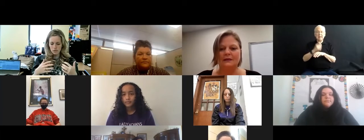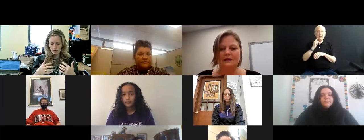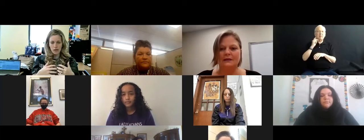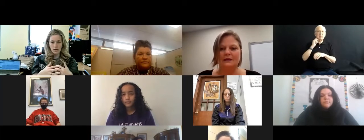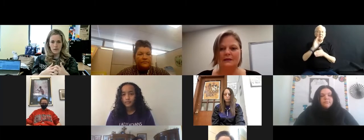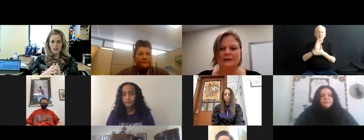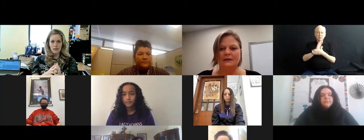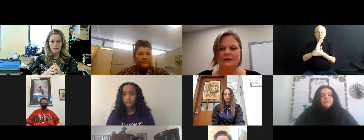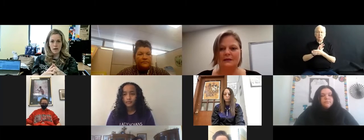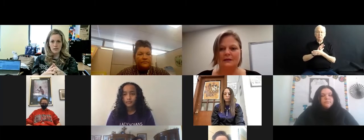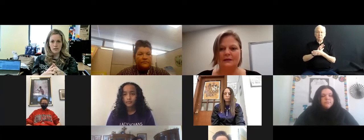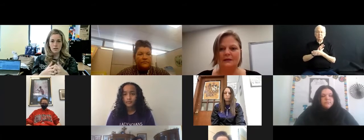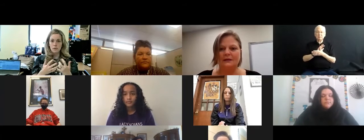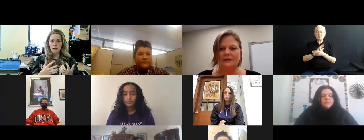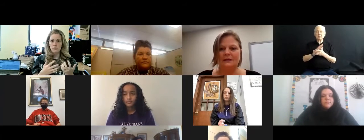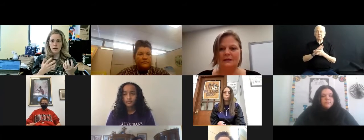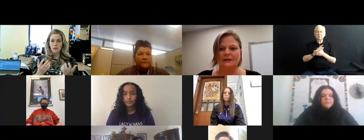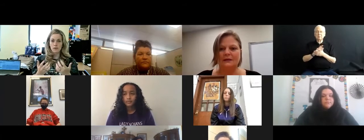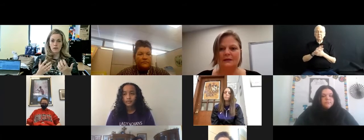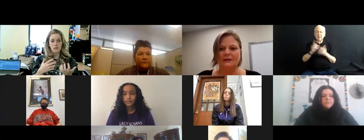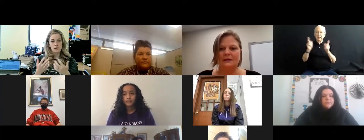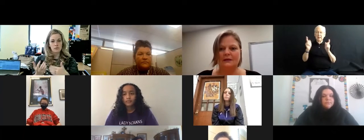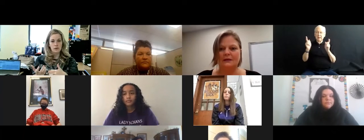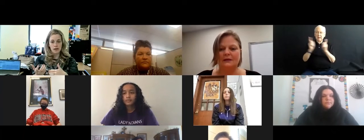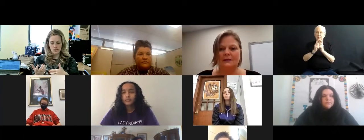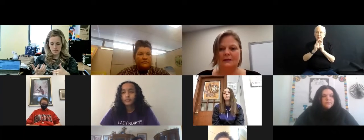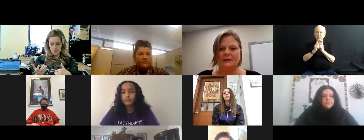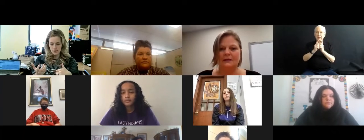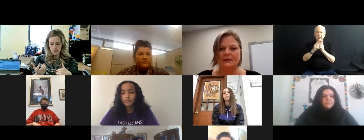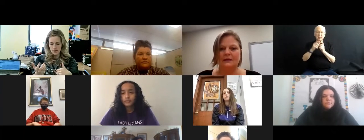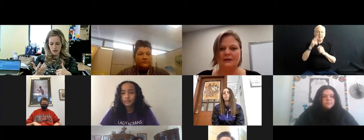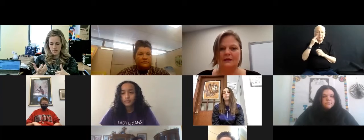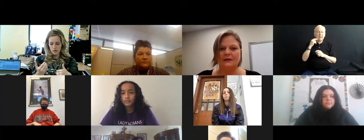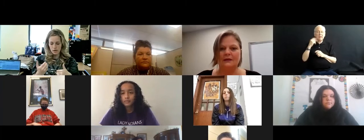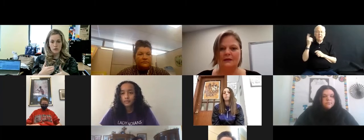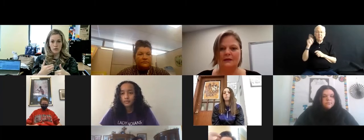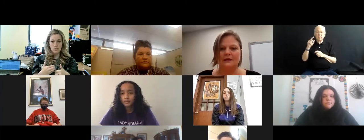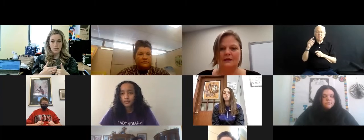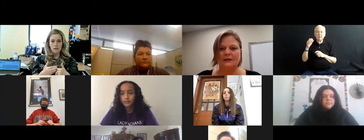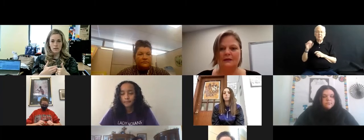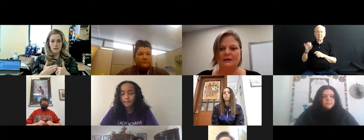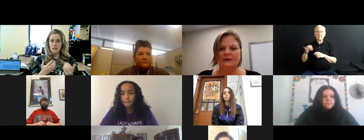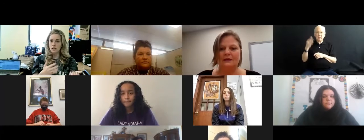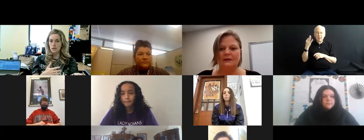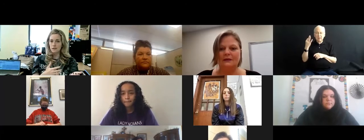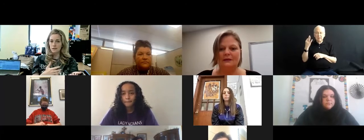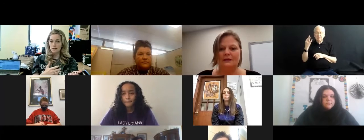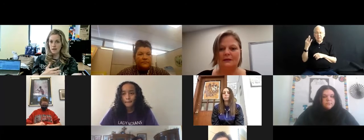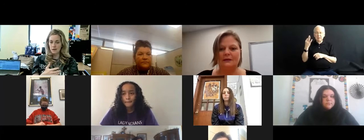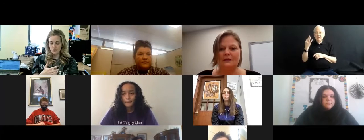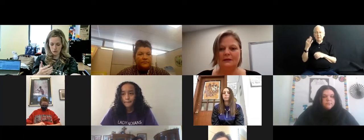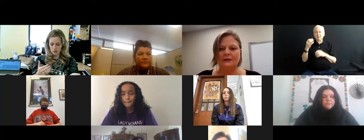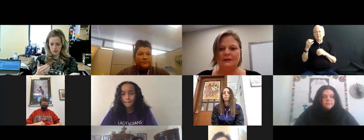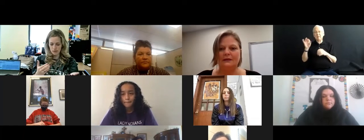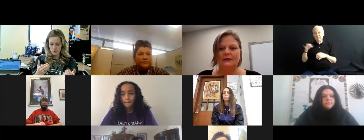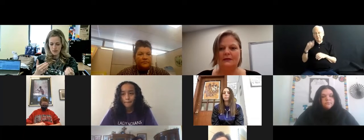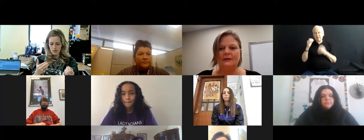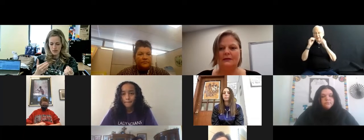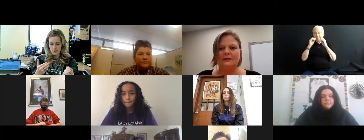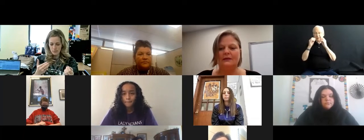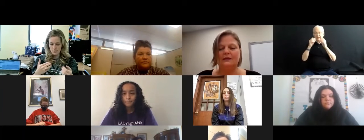he was over there, that's where he met Clerc. He went to France, where Clerc was teaching deaf